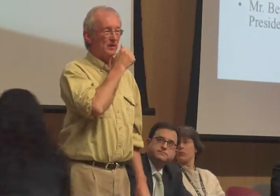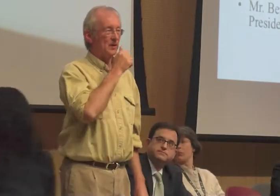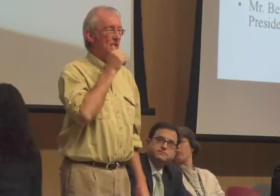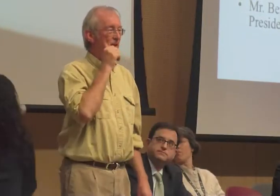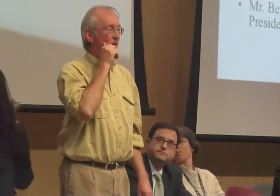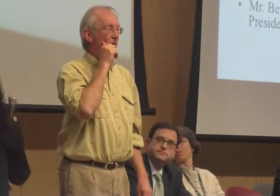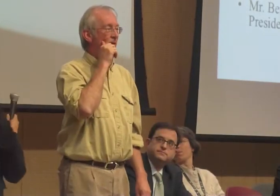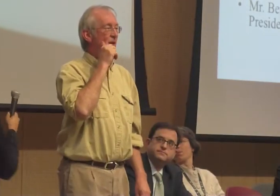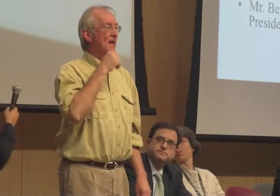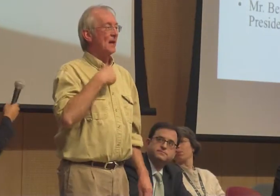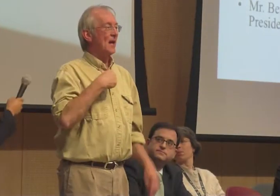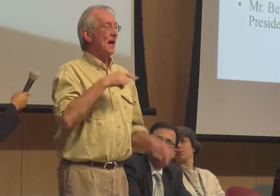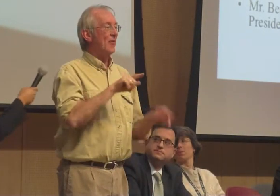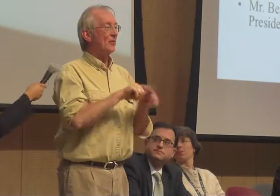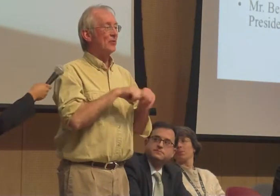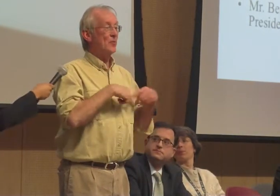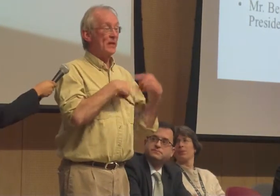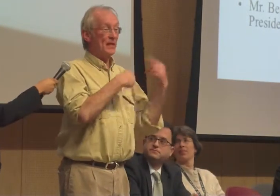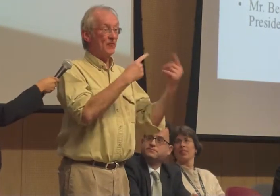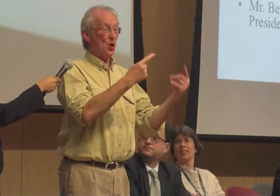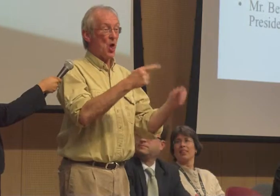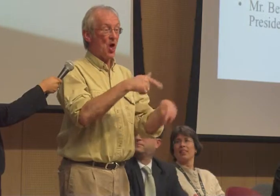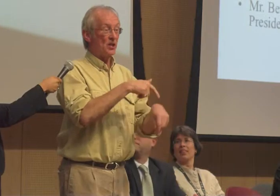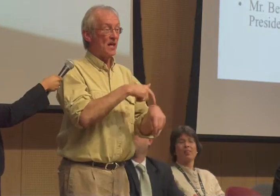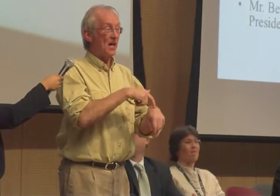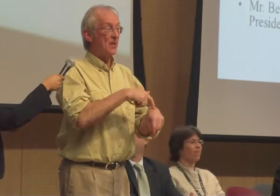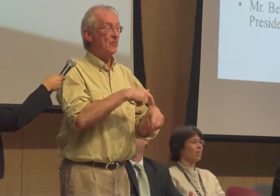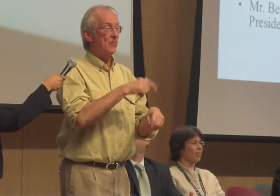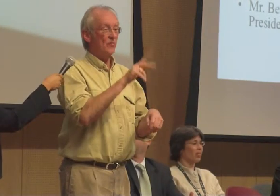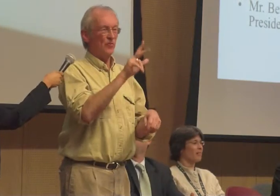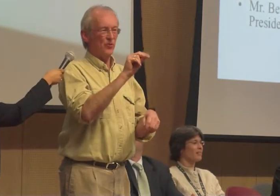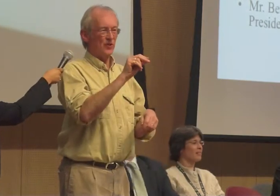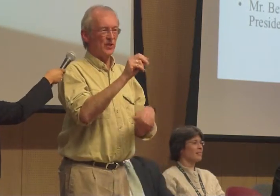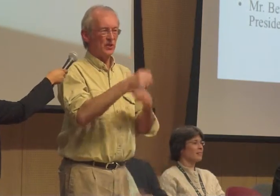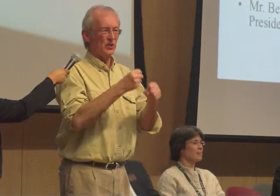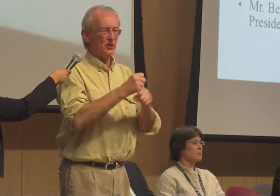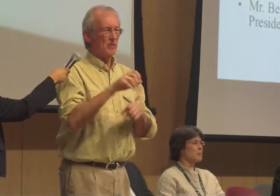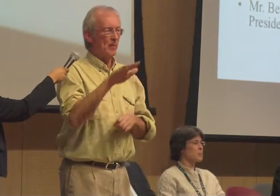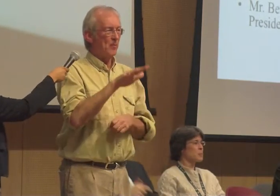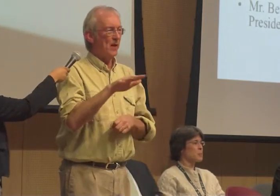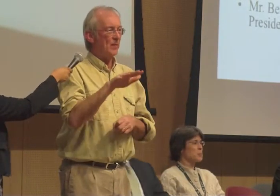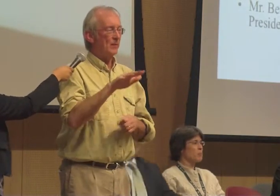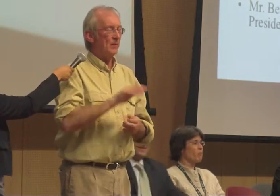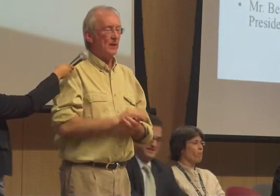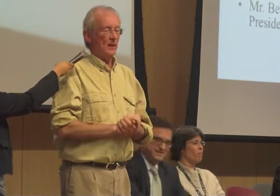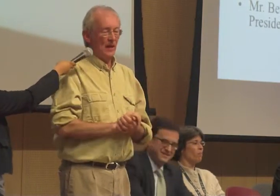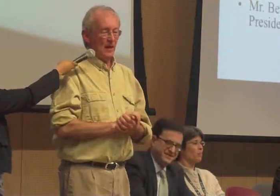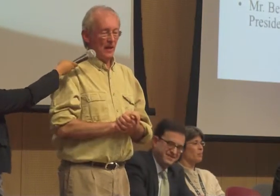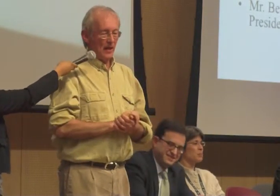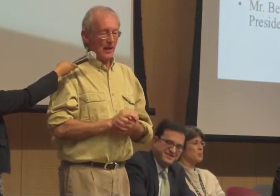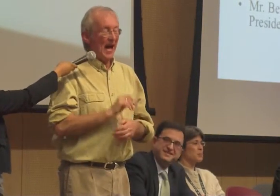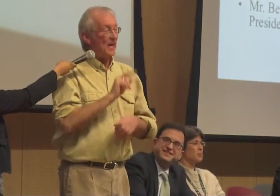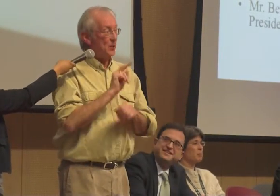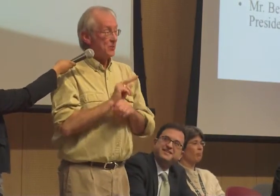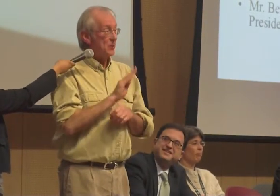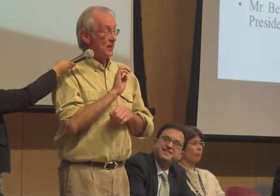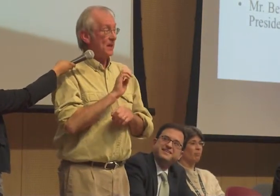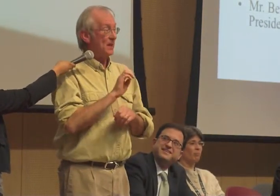Aldersley. I've also been here for a long time, 30 years roundabout. I used to be